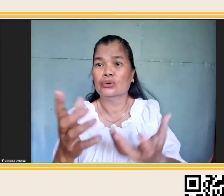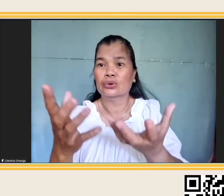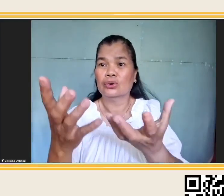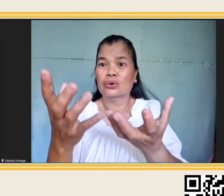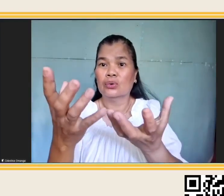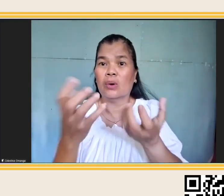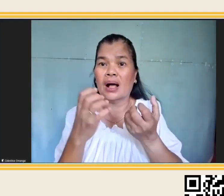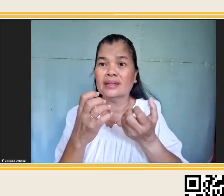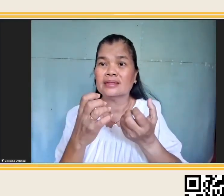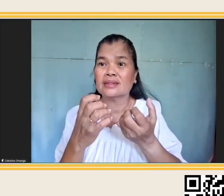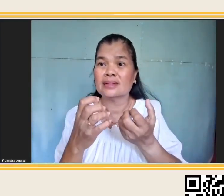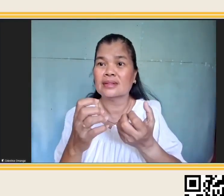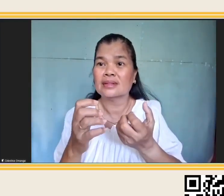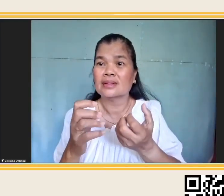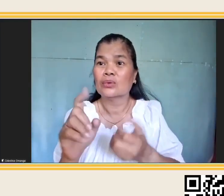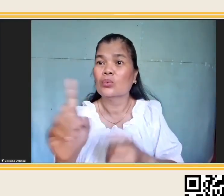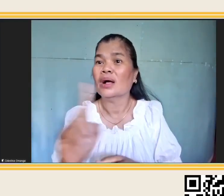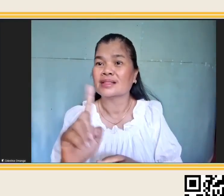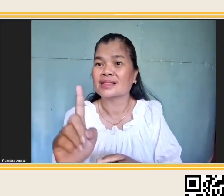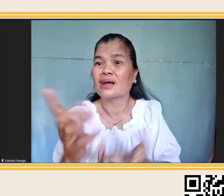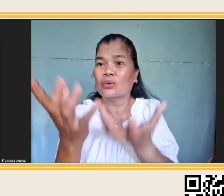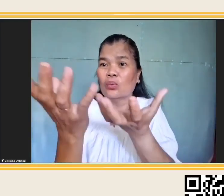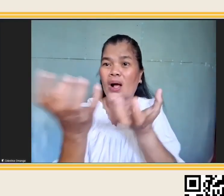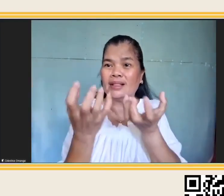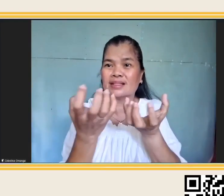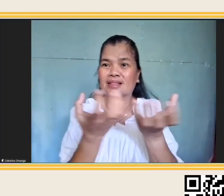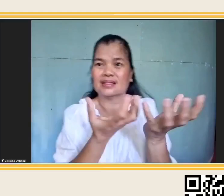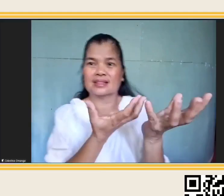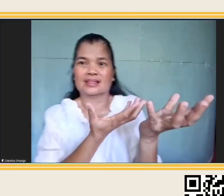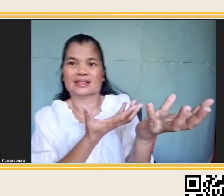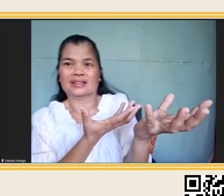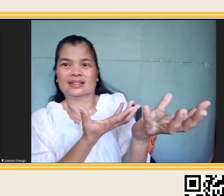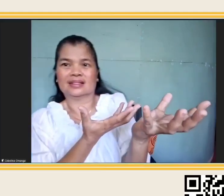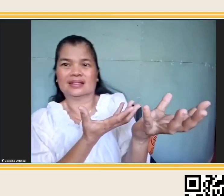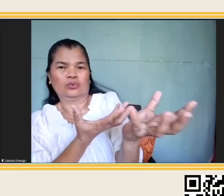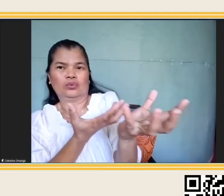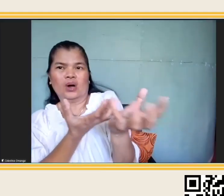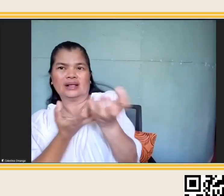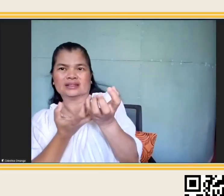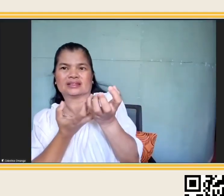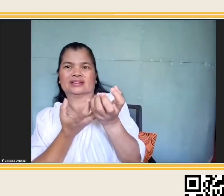You want what? Want.